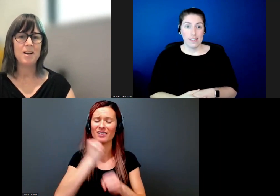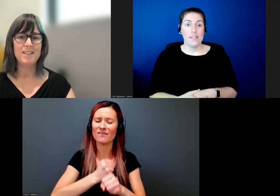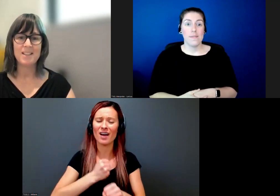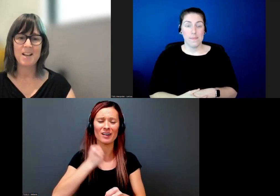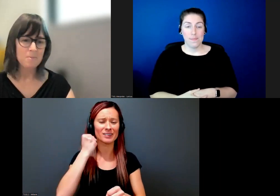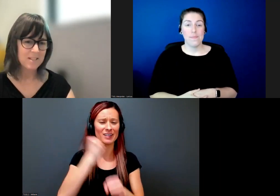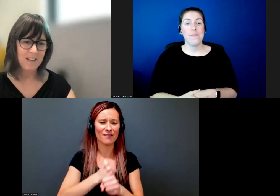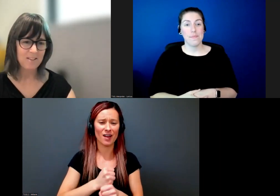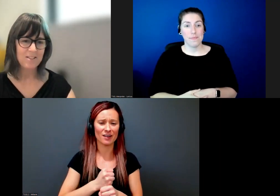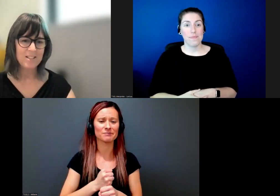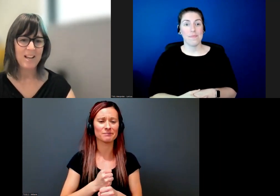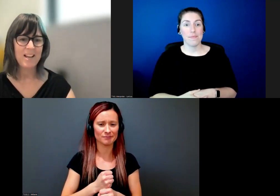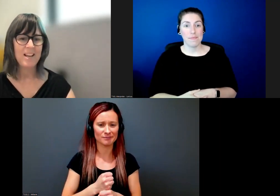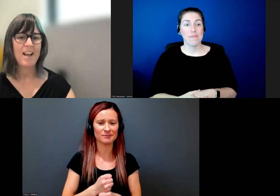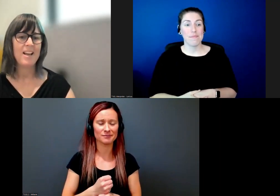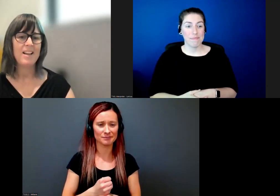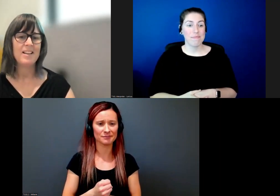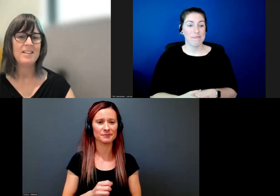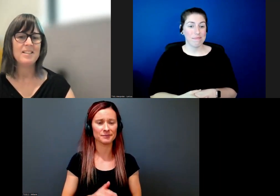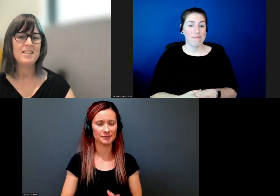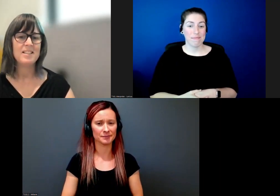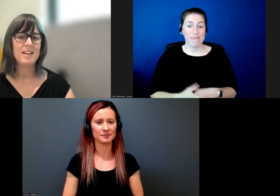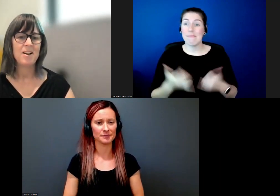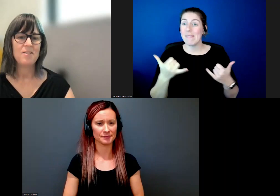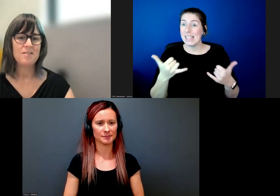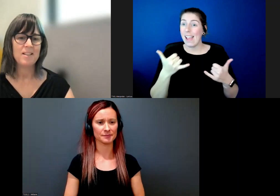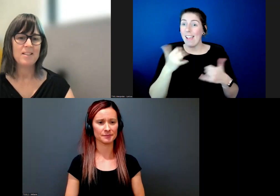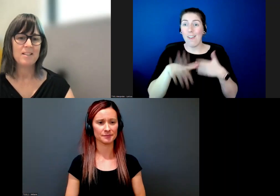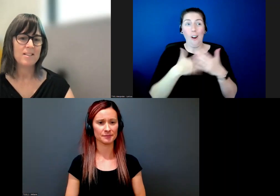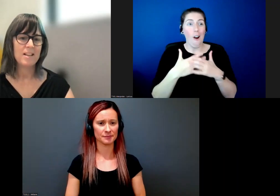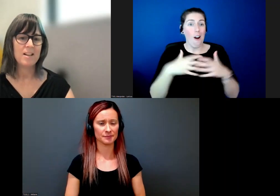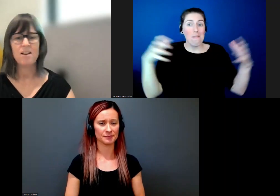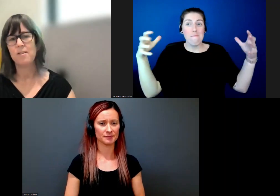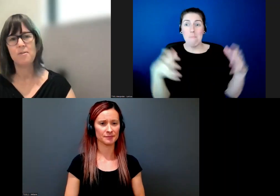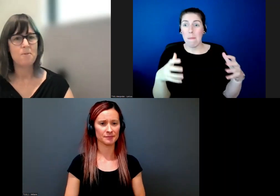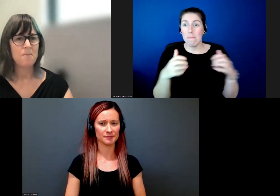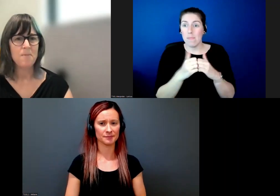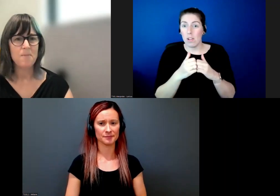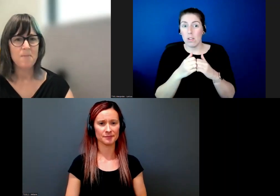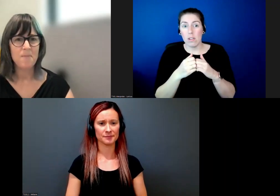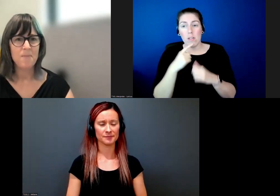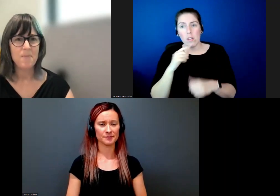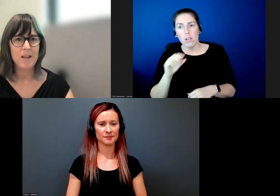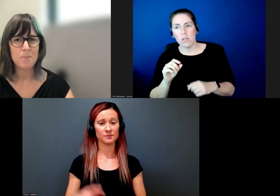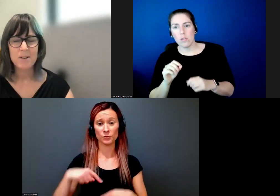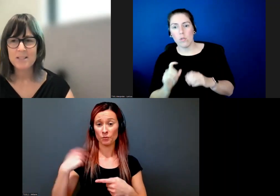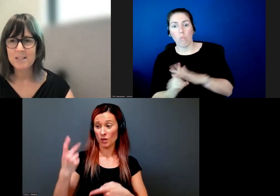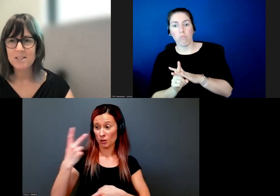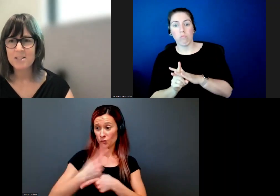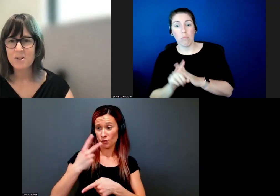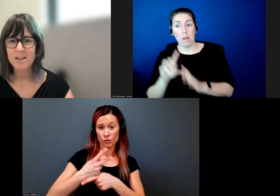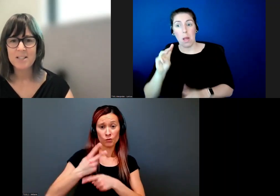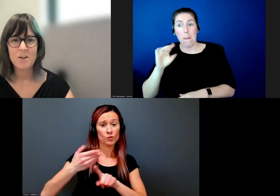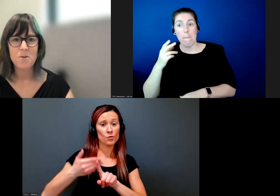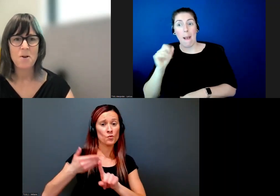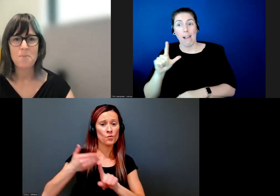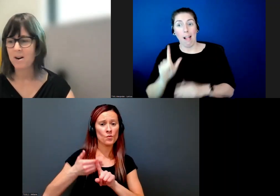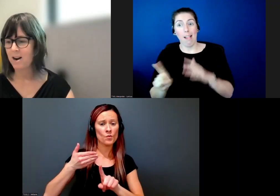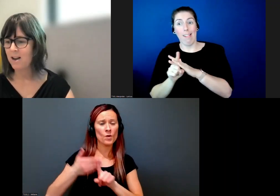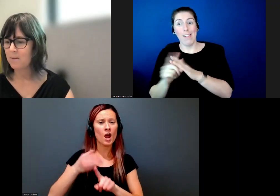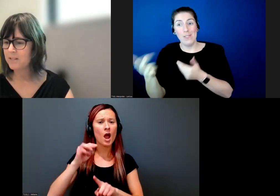to come together today. And oh, it looks like Michael Prince has just joined us,